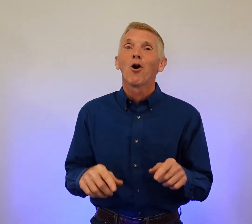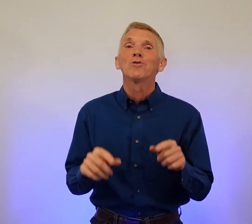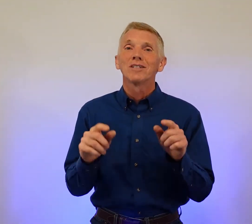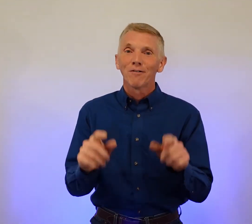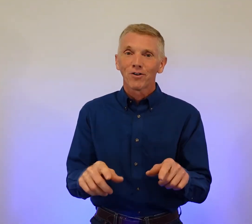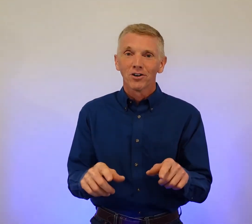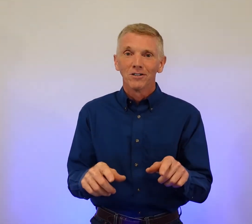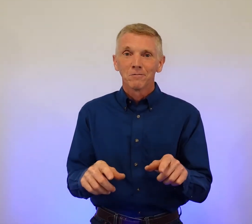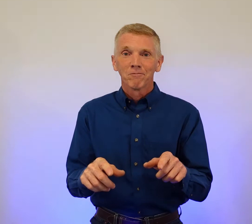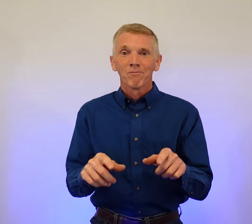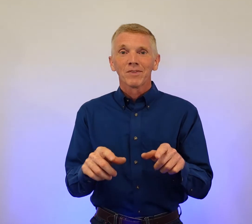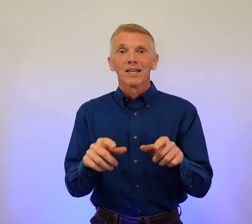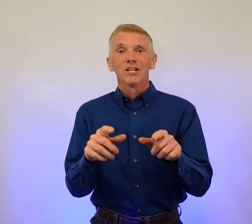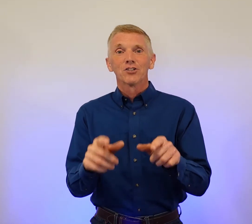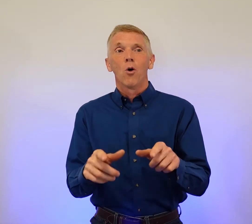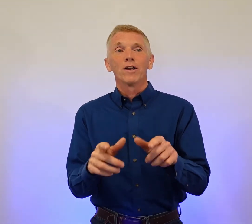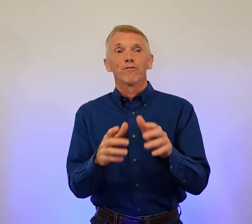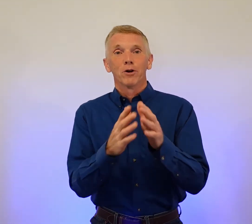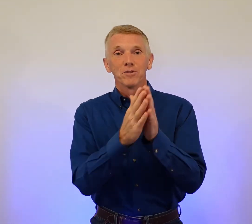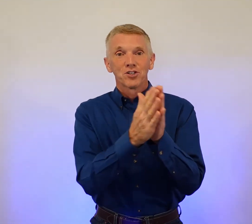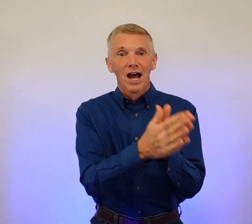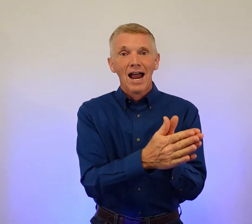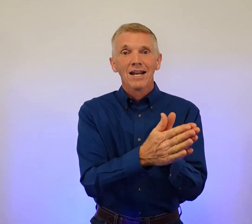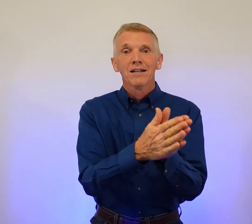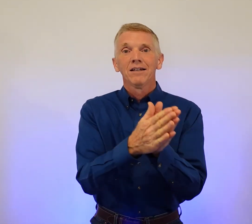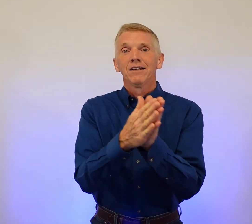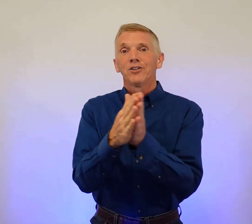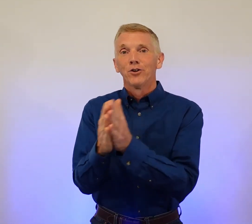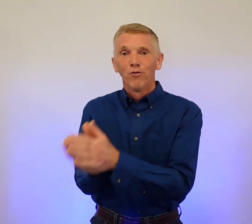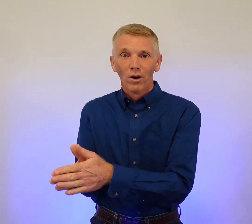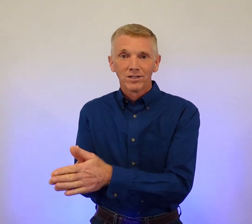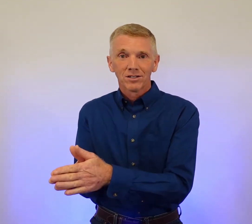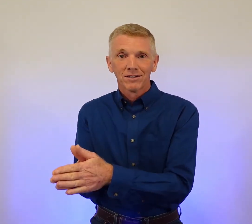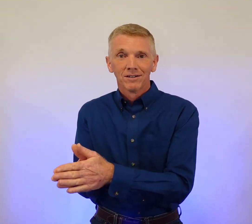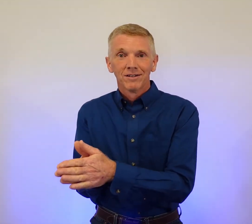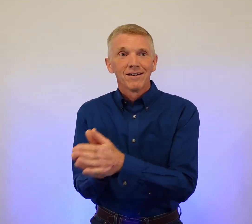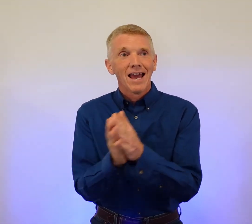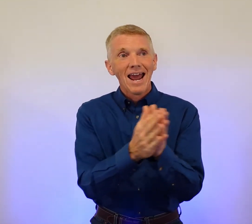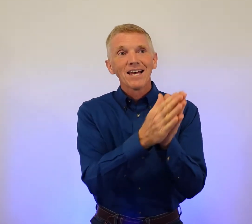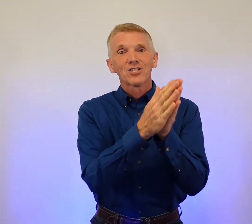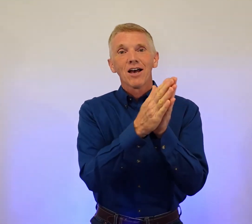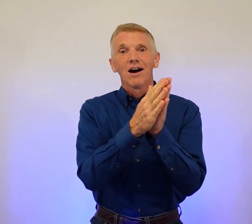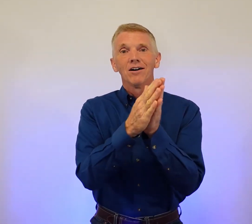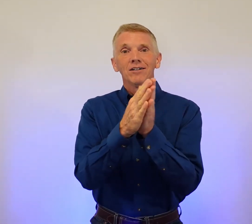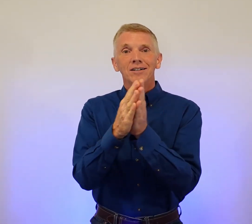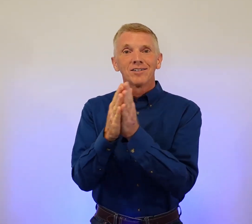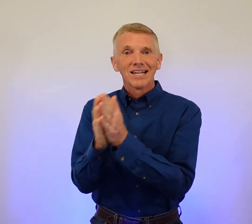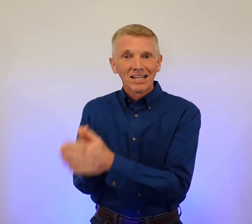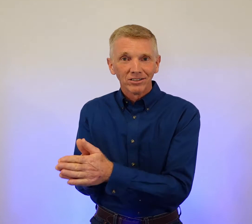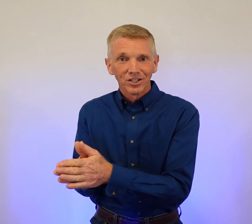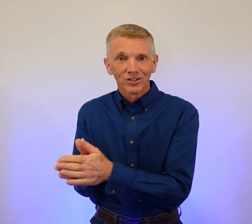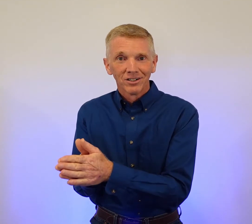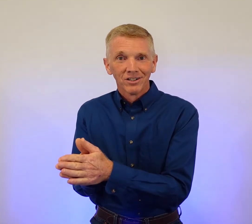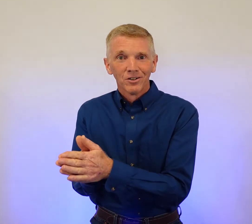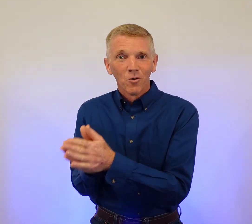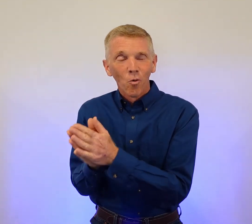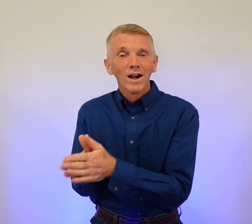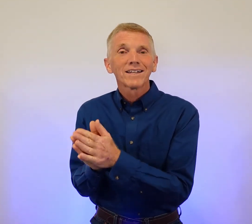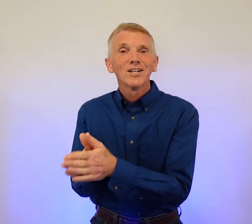most difficult is going from sign to voice, ASL to English. What can you